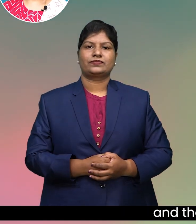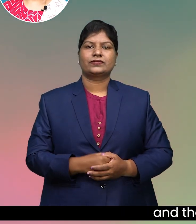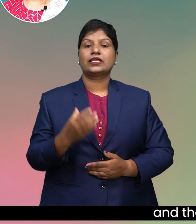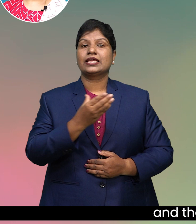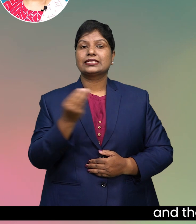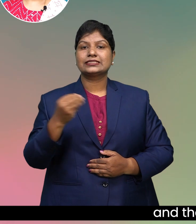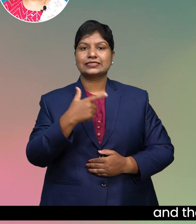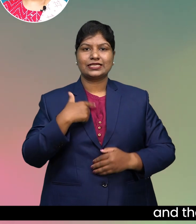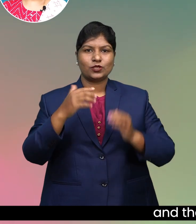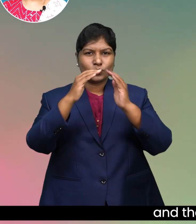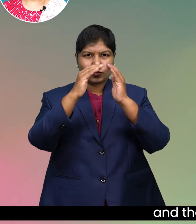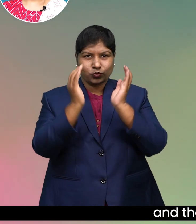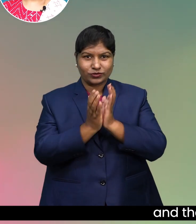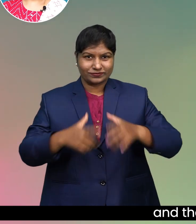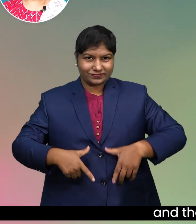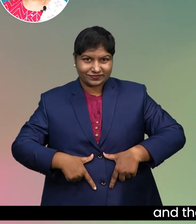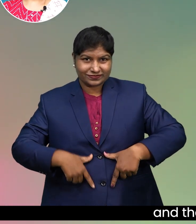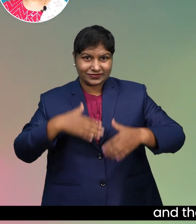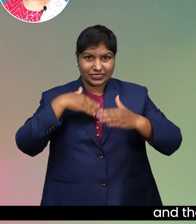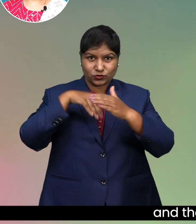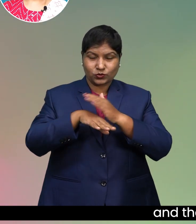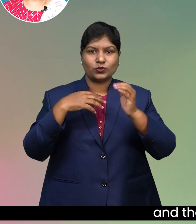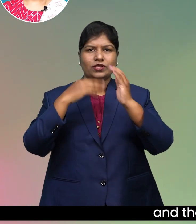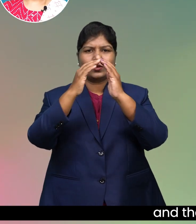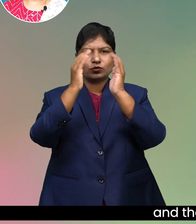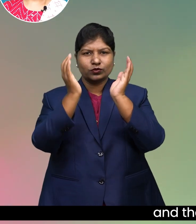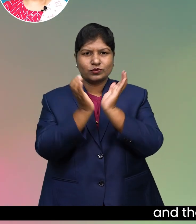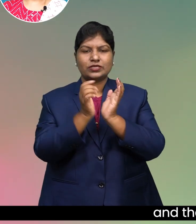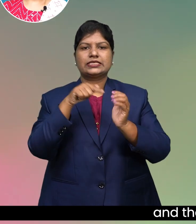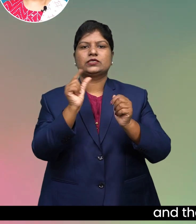and the uterus takes place